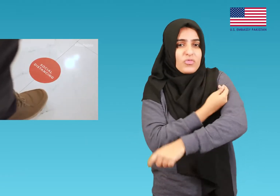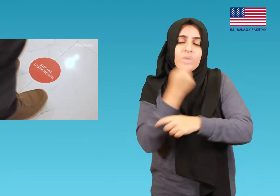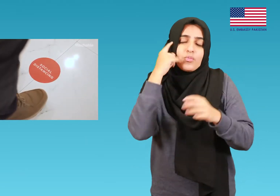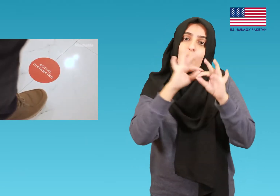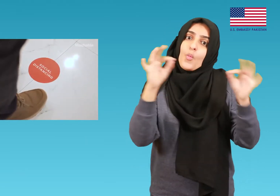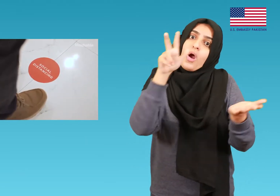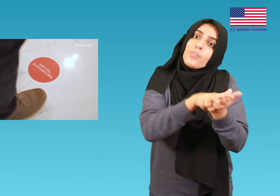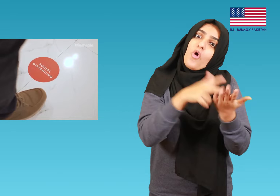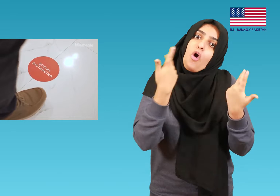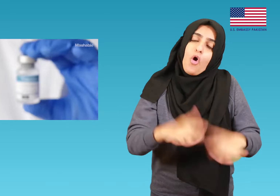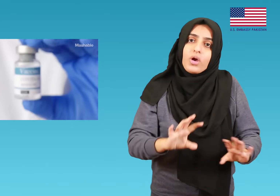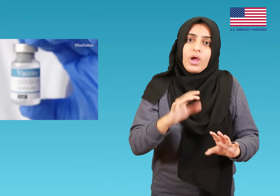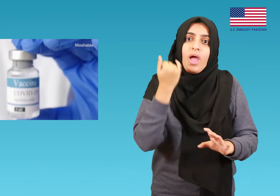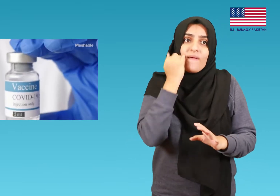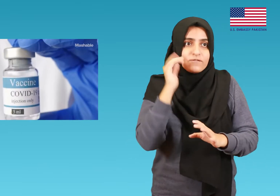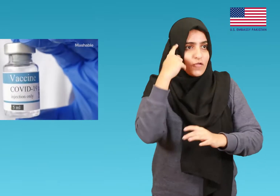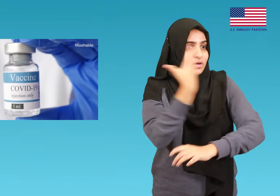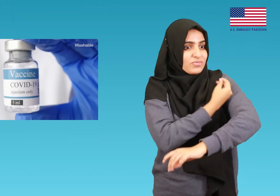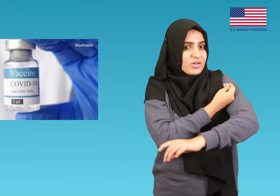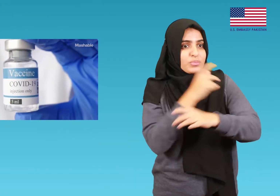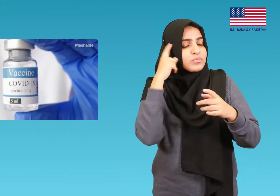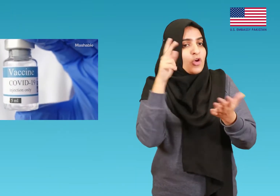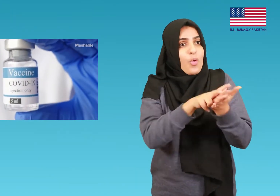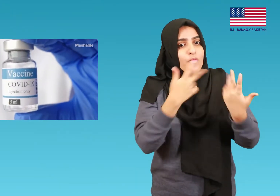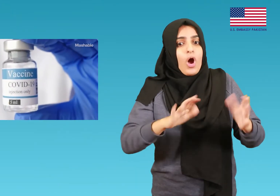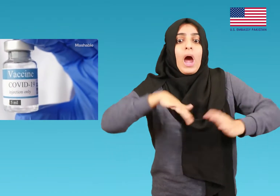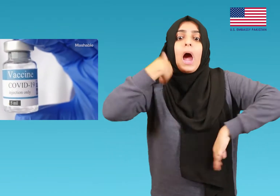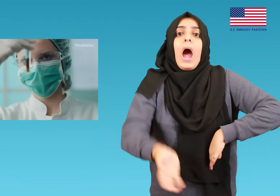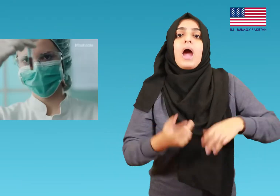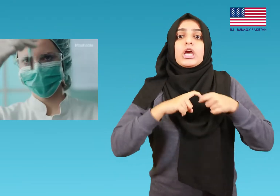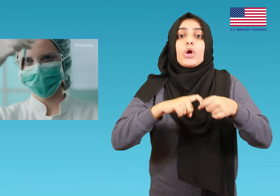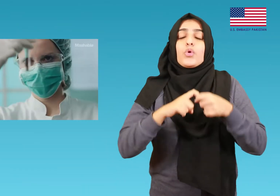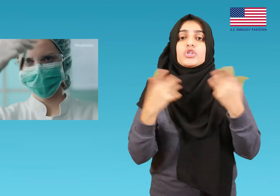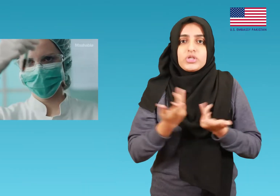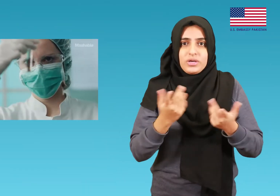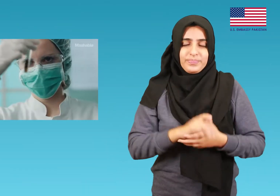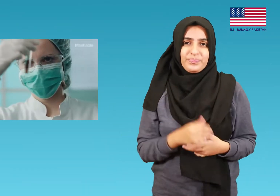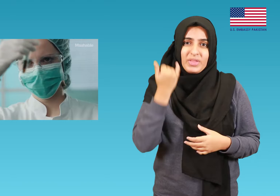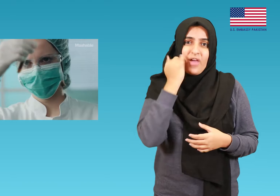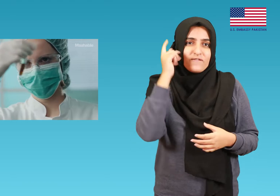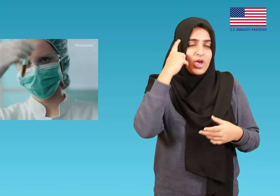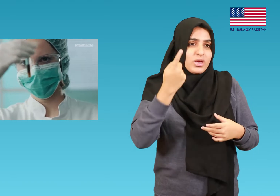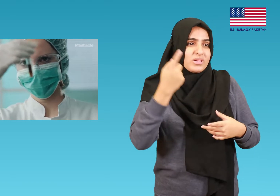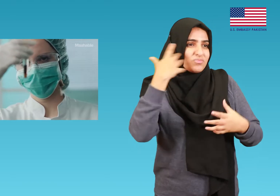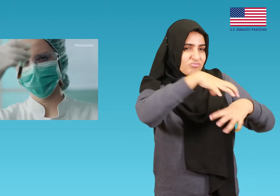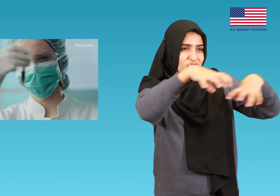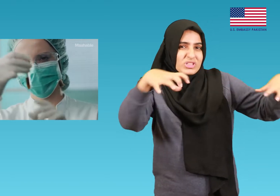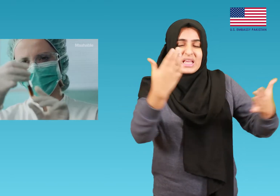once a COVID-19 vaccine is available. For starters, both results were published in press releases,